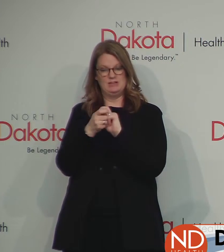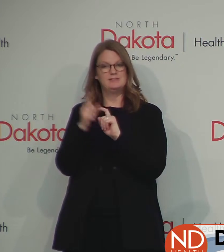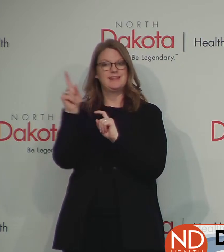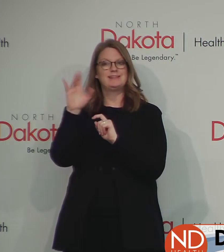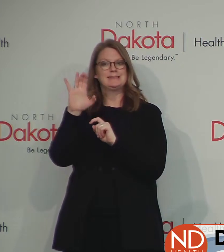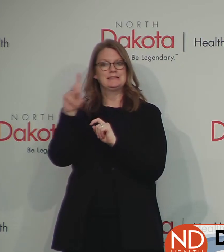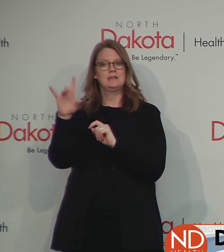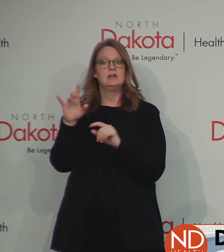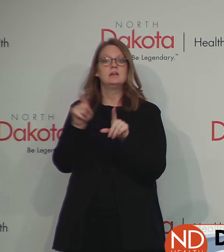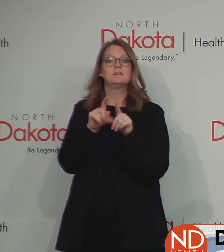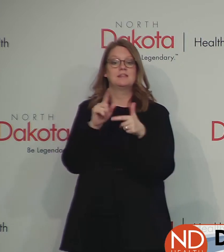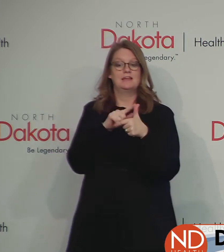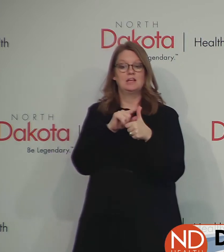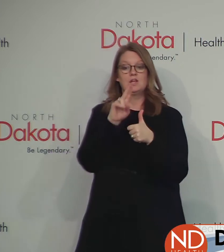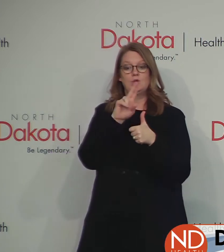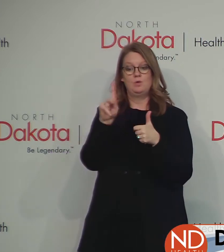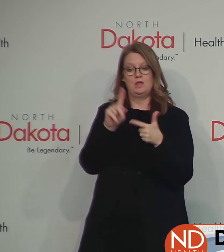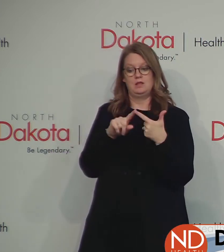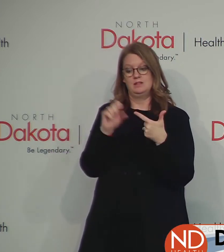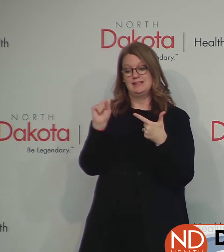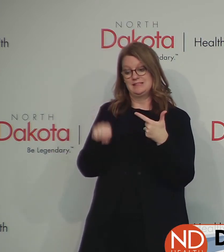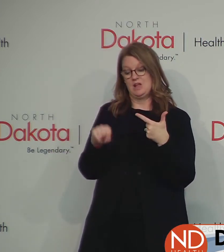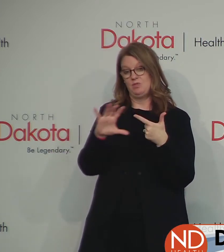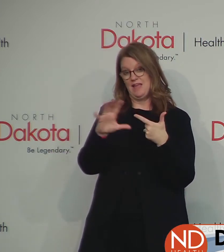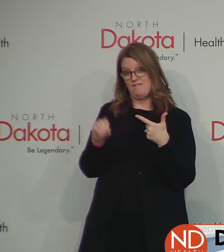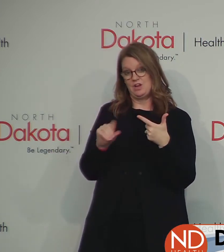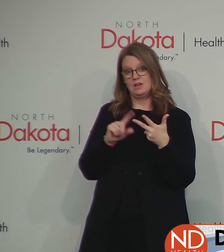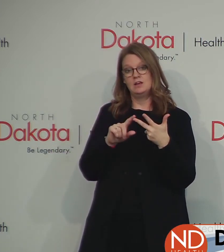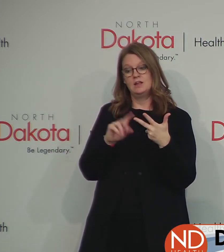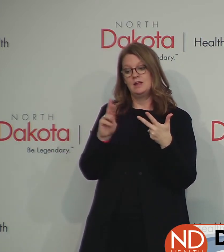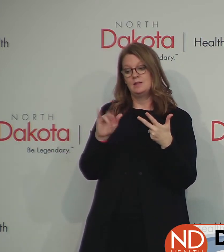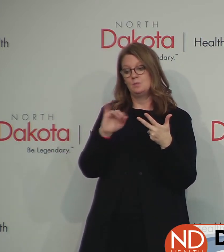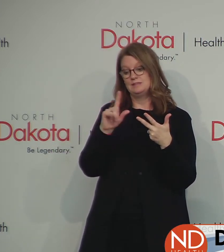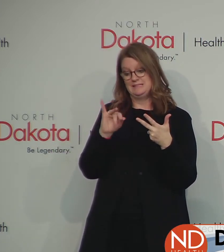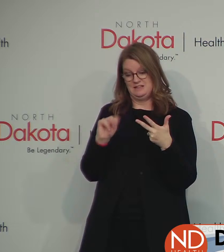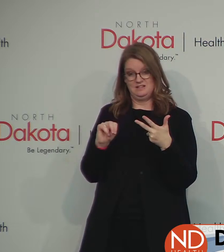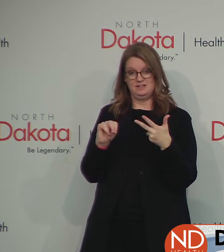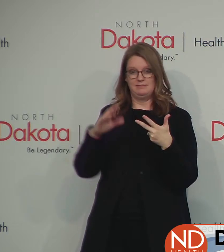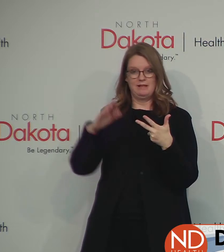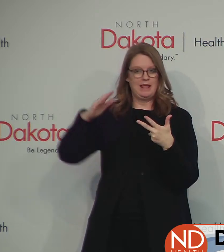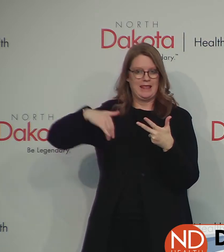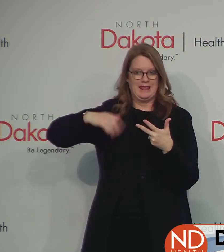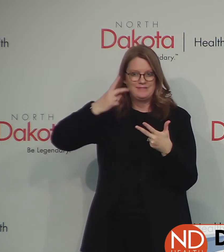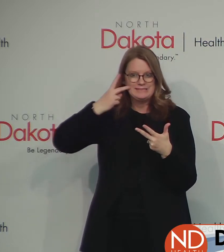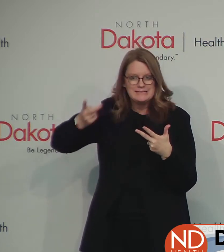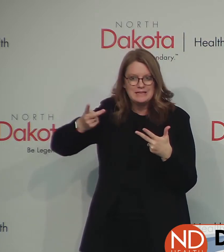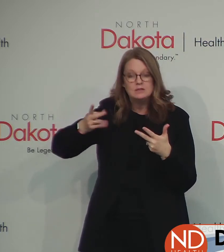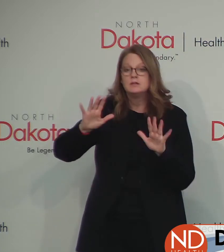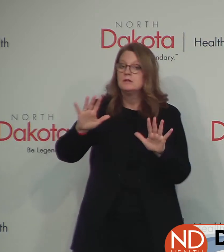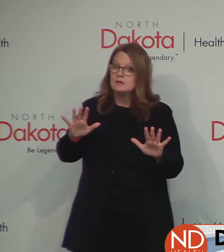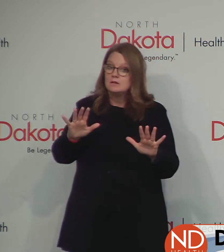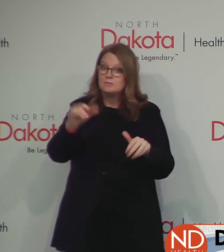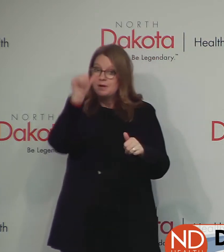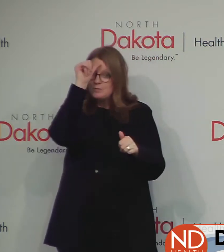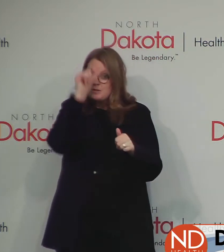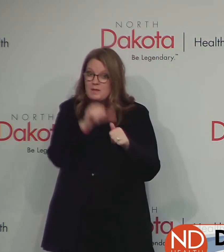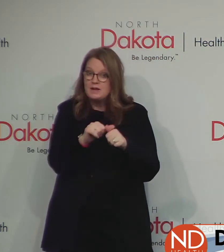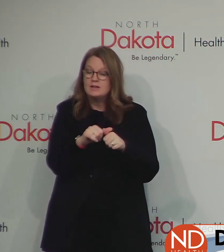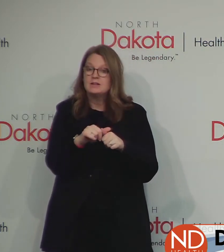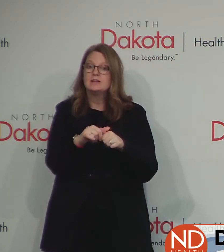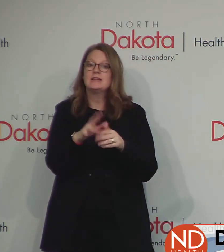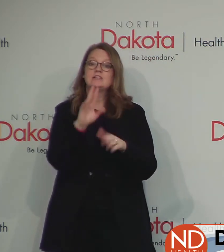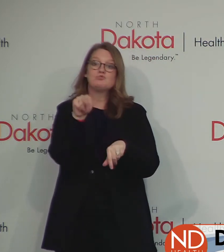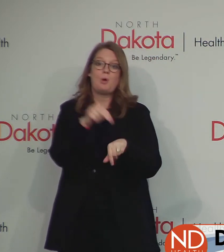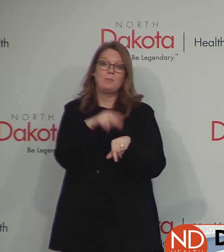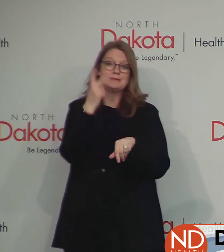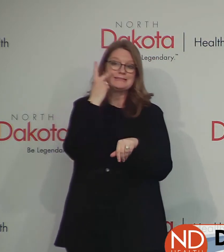course, the UK, the South African, and the Brazilian variants. But again, remember, it's very normal for us to see